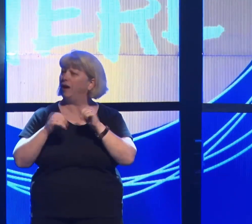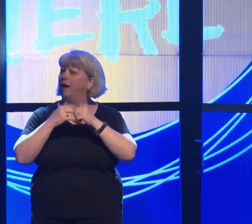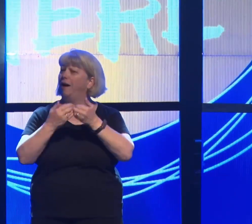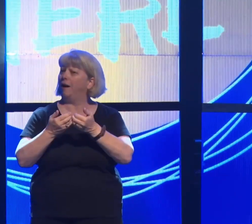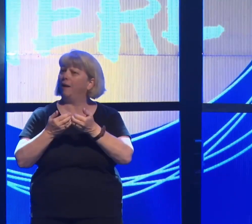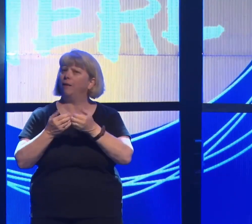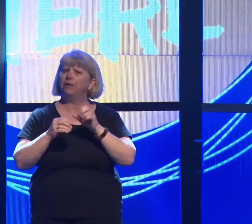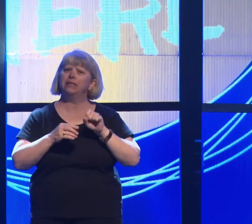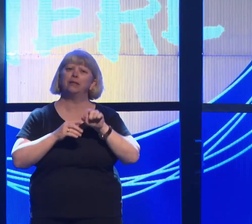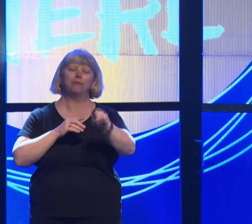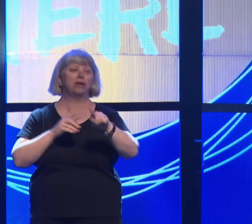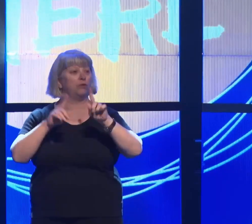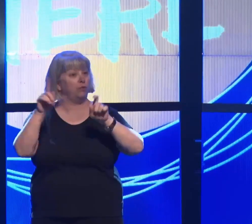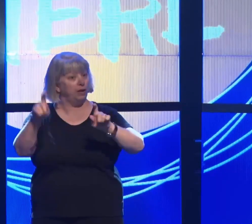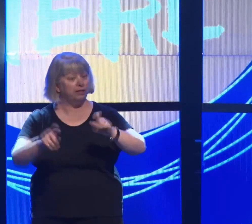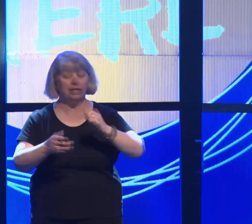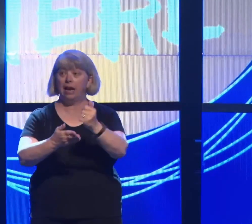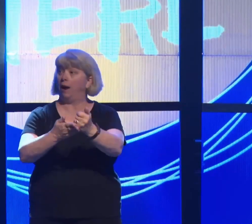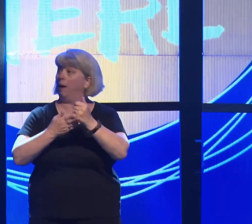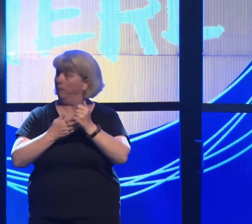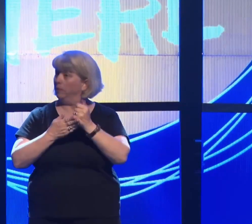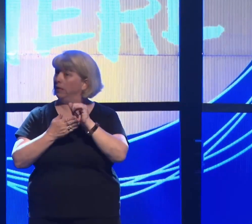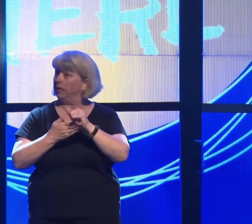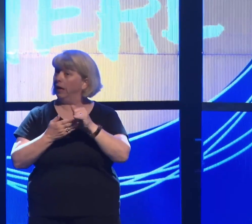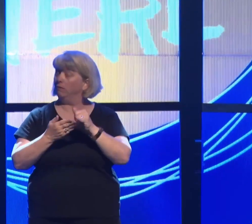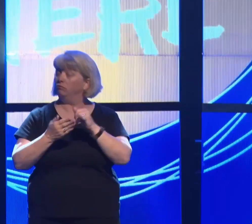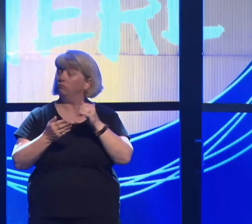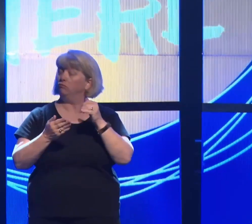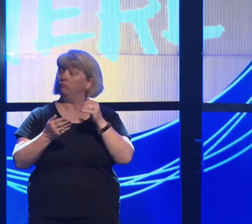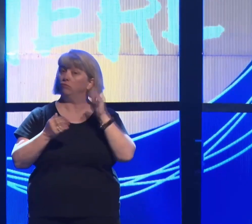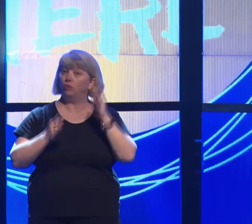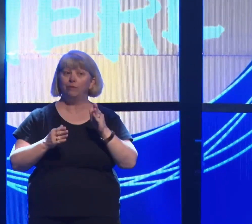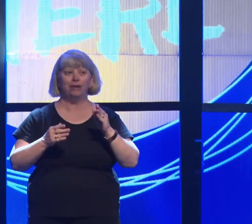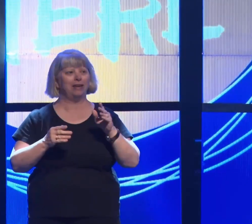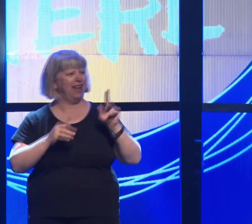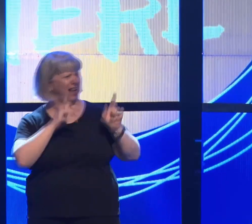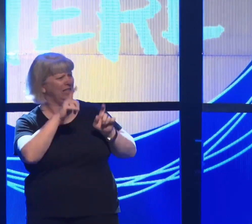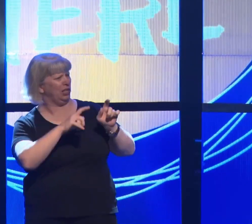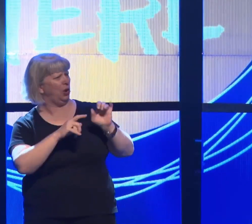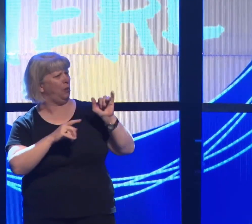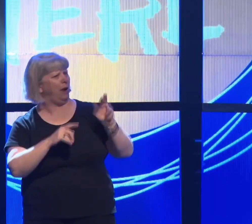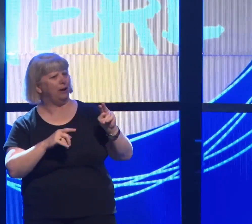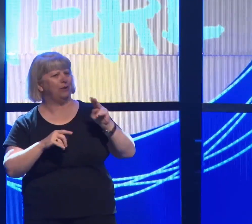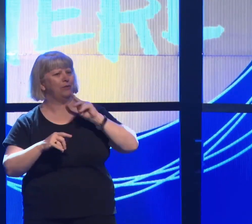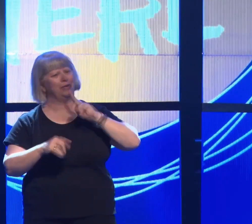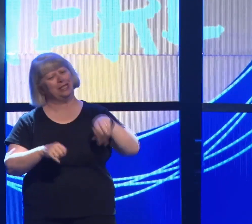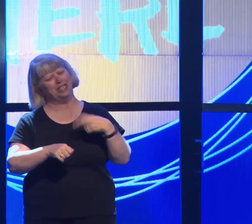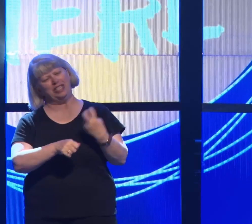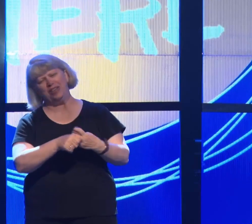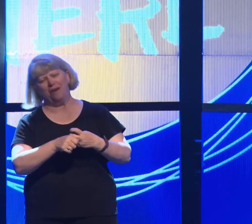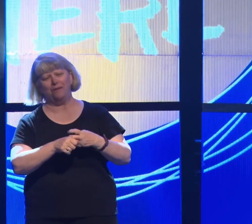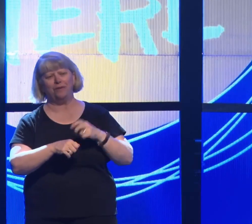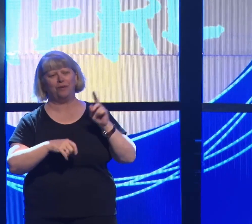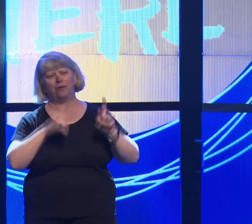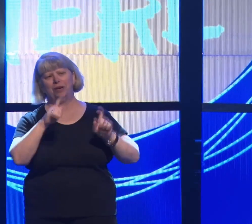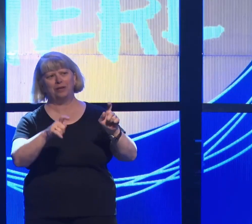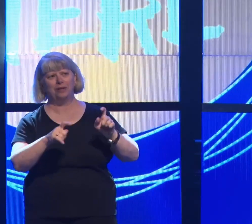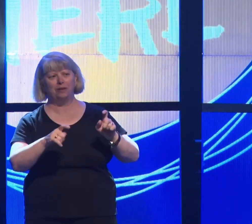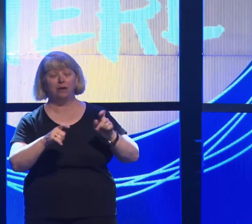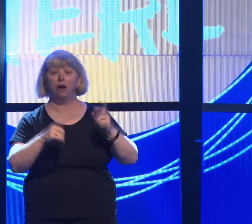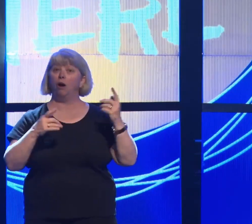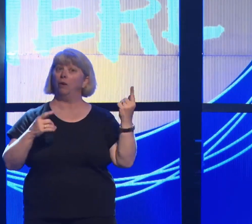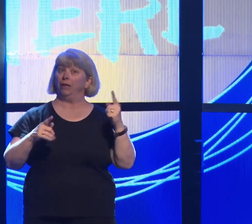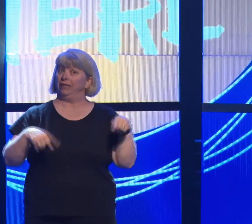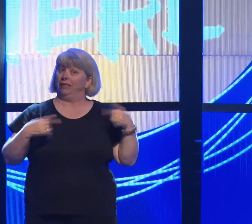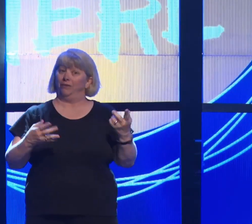submit those questions. So you can help us with that service by asking Ryan your very toughest questions that you've always